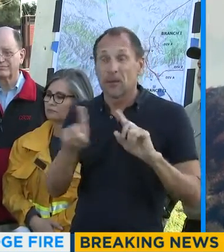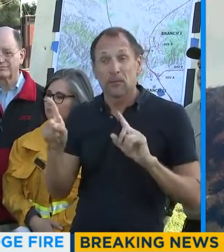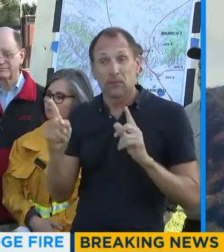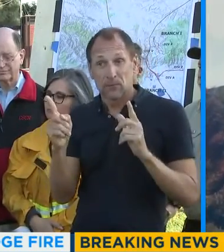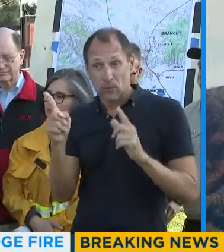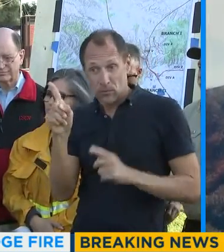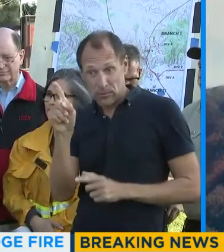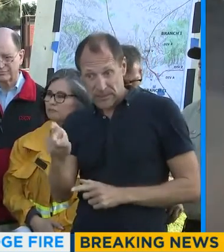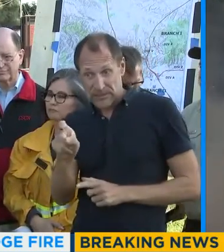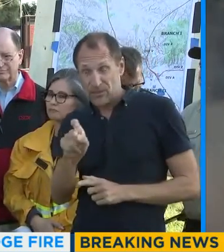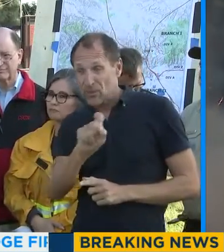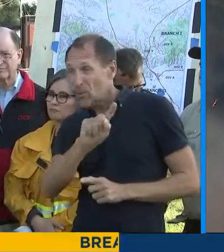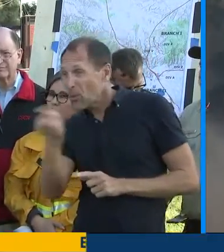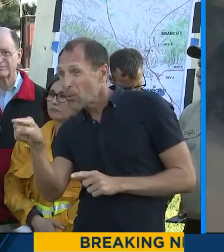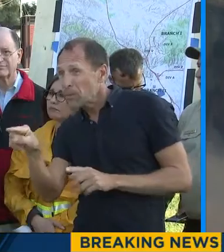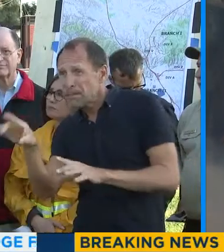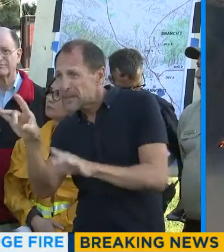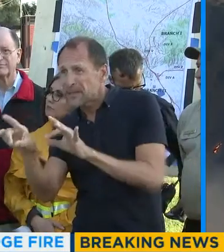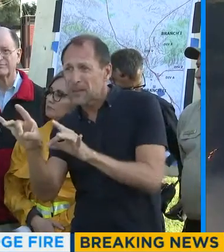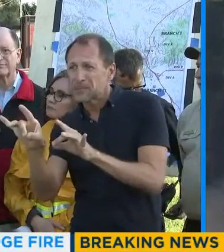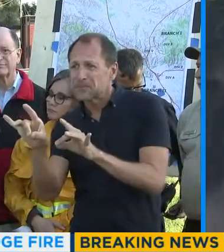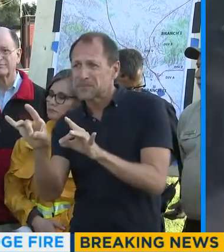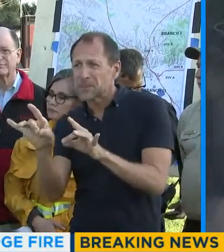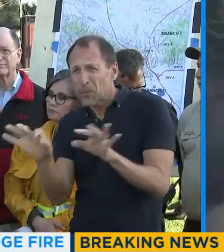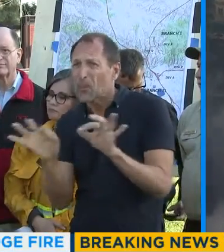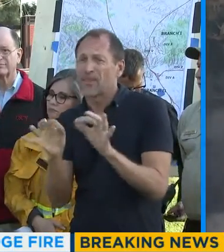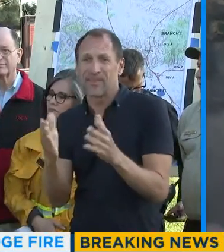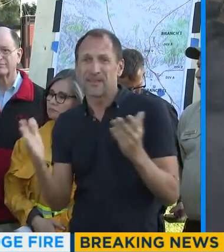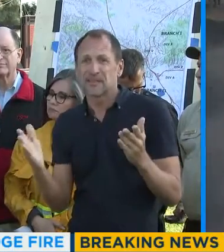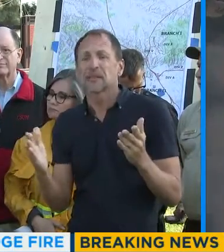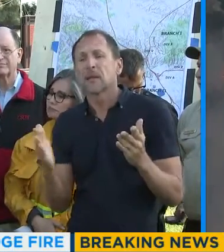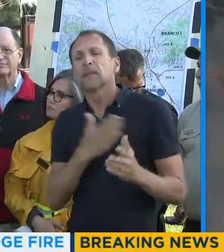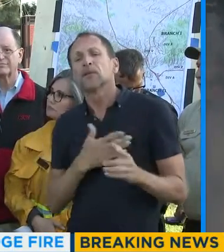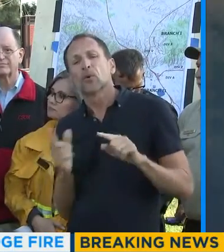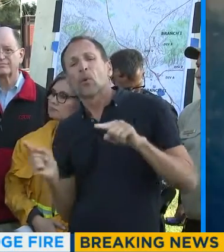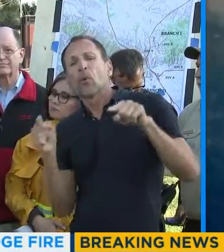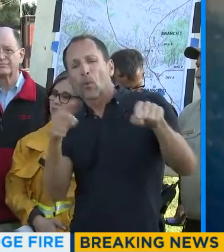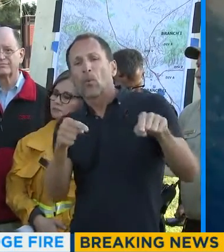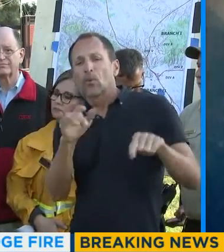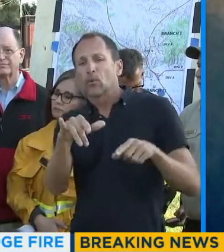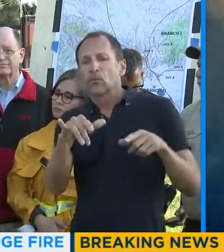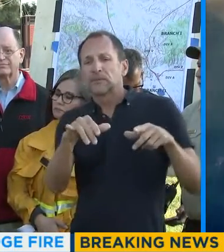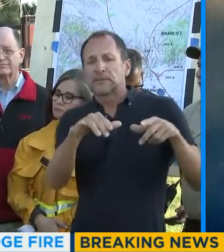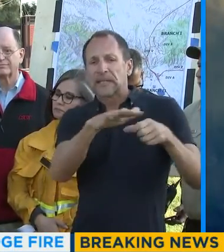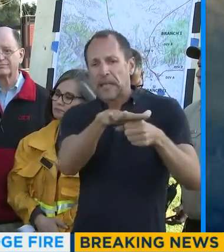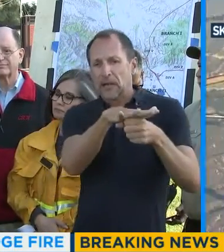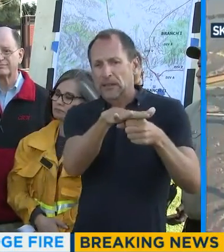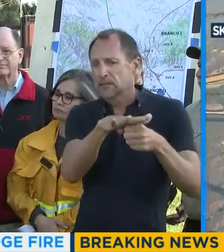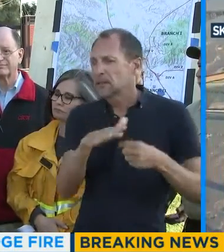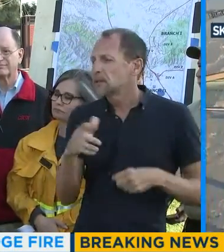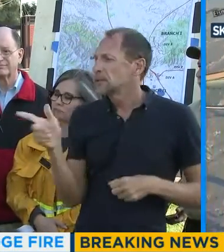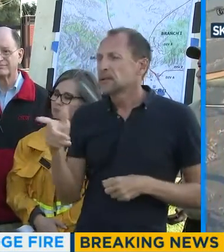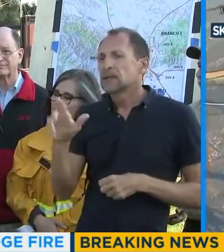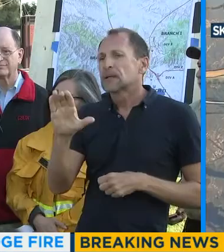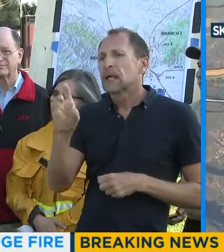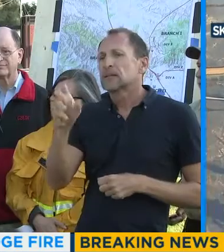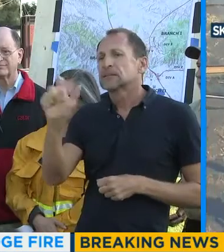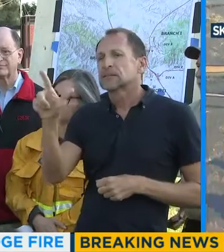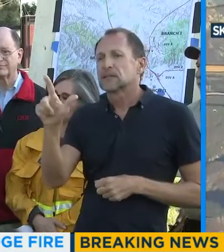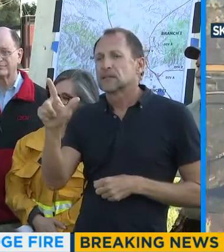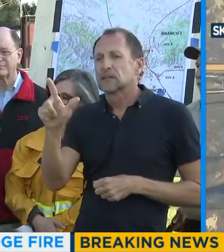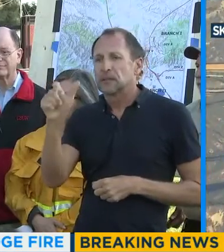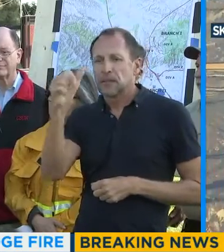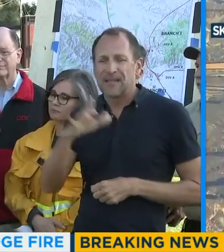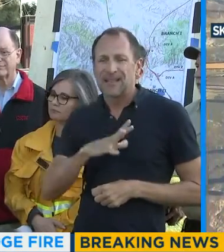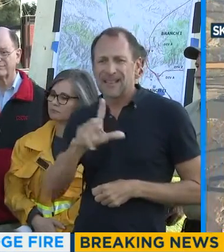in returning their residents to picking up some essential items, that they go to these three locations. Councilman Lee and